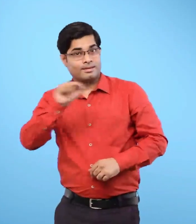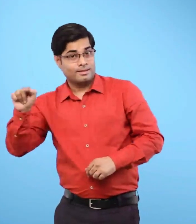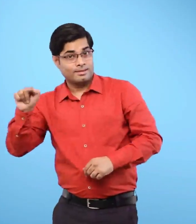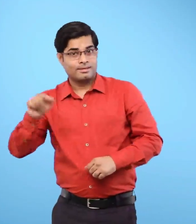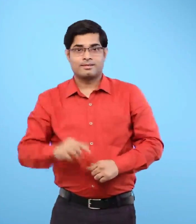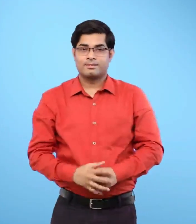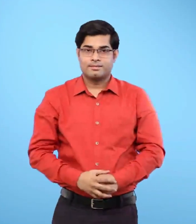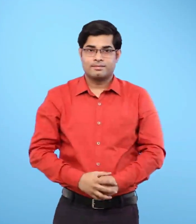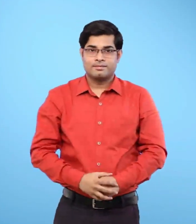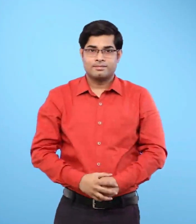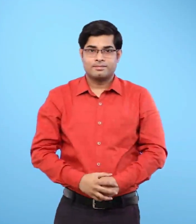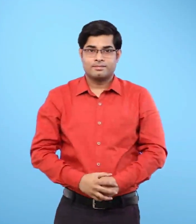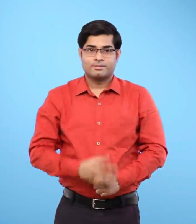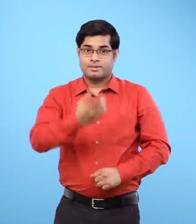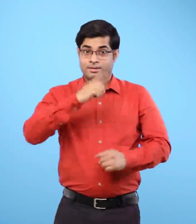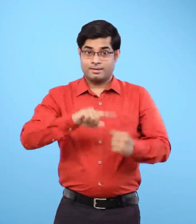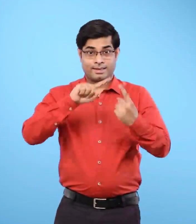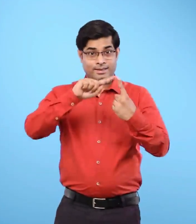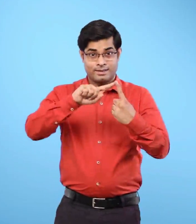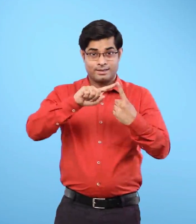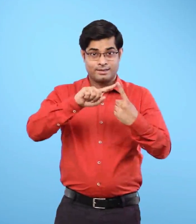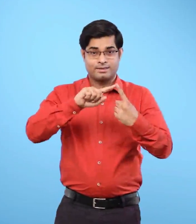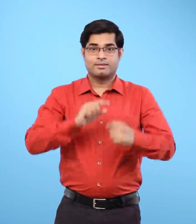Dash. E.